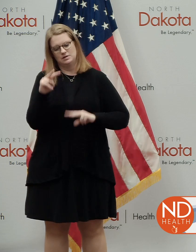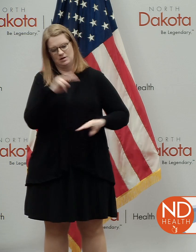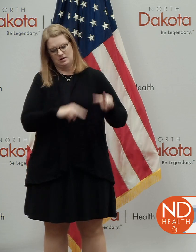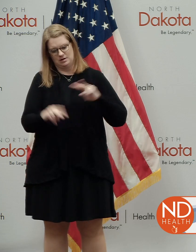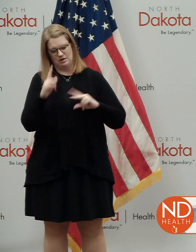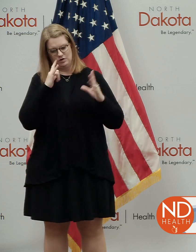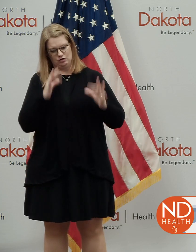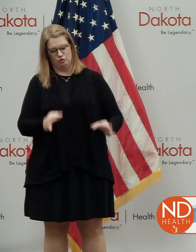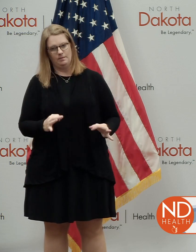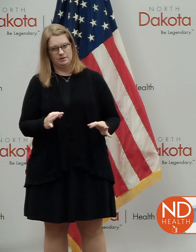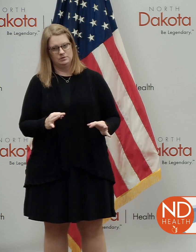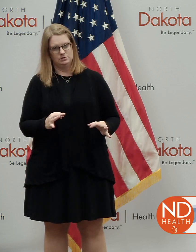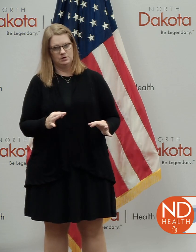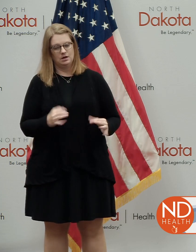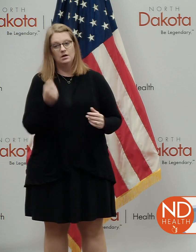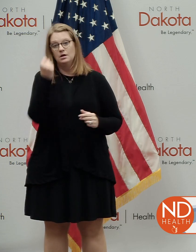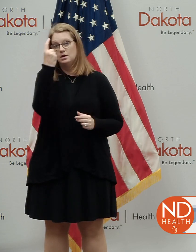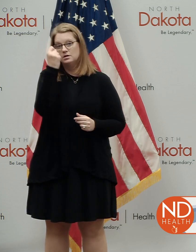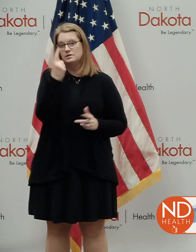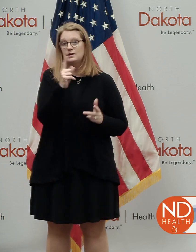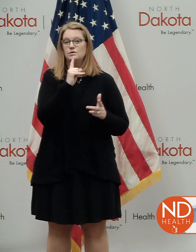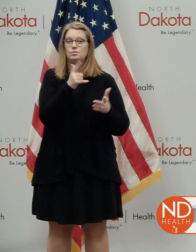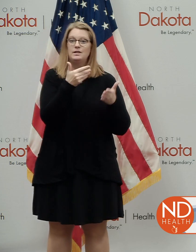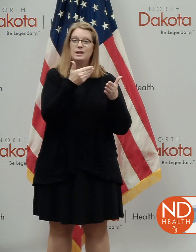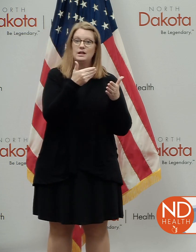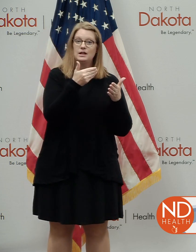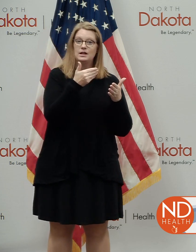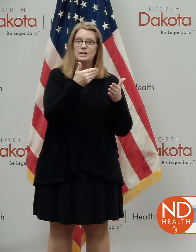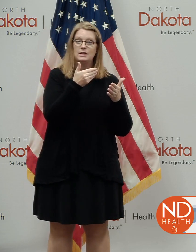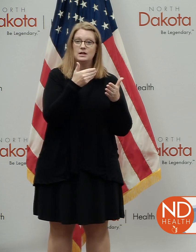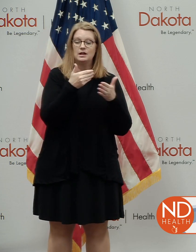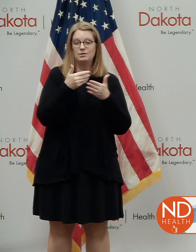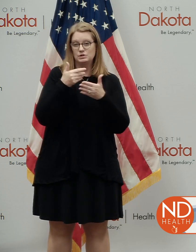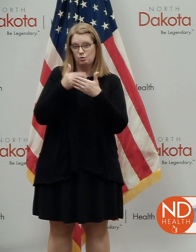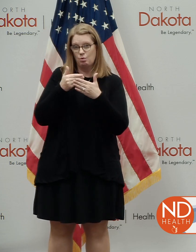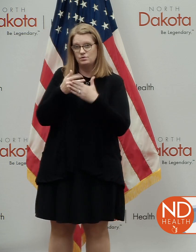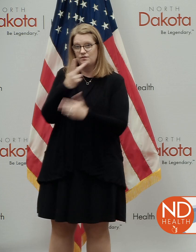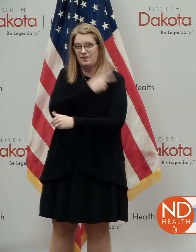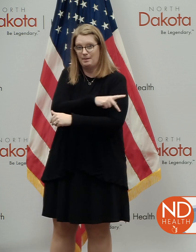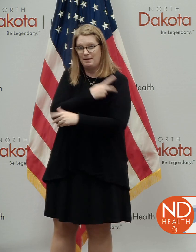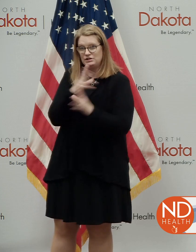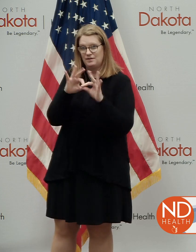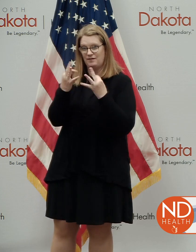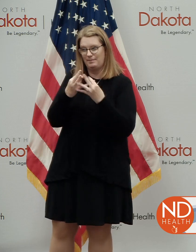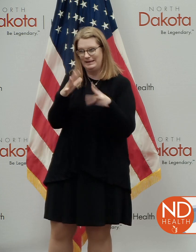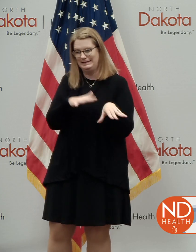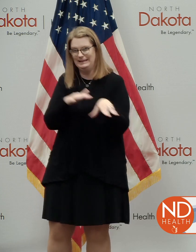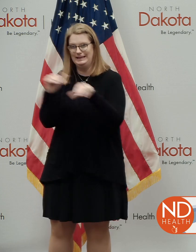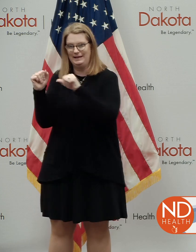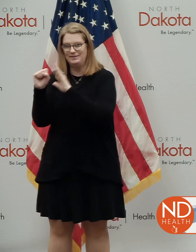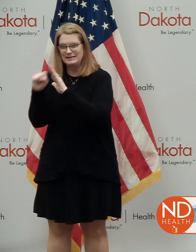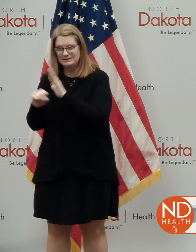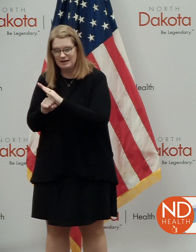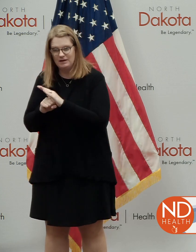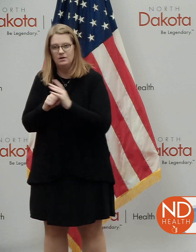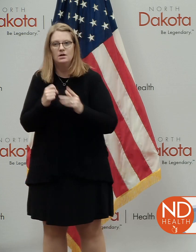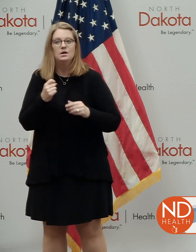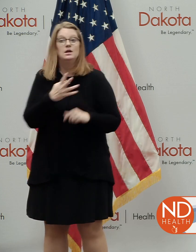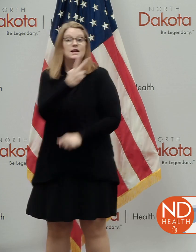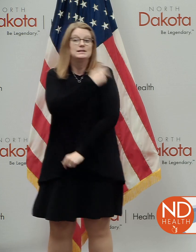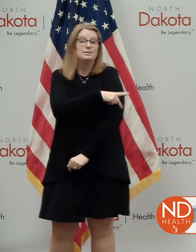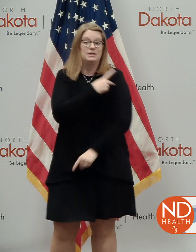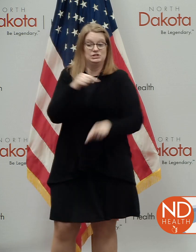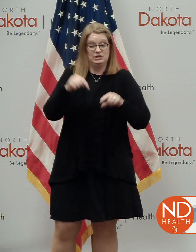was actually closer for the patient and their family to leave the state. So it was a patient in